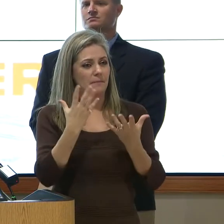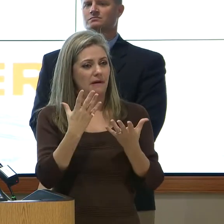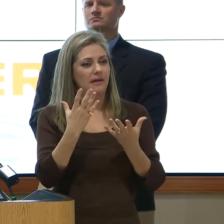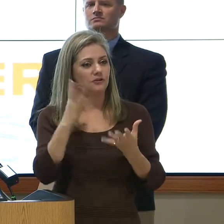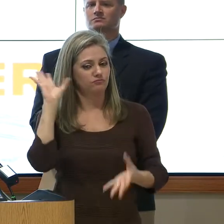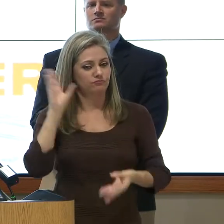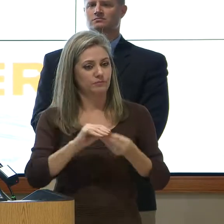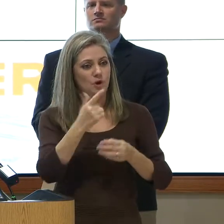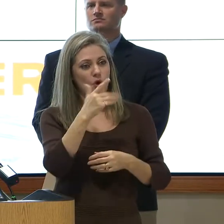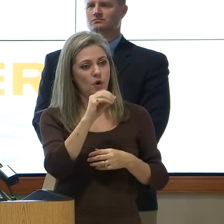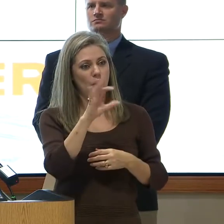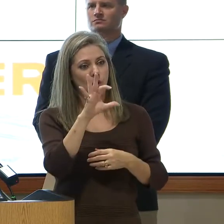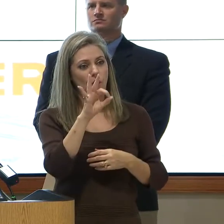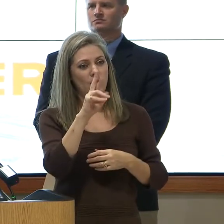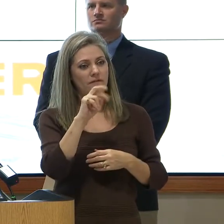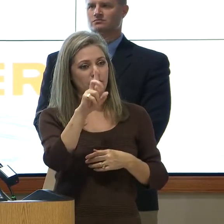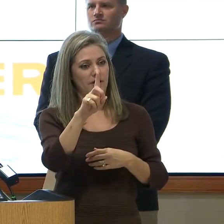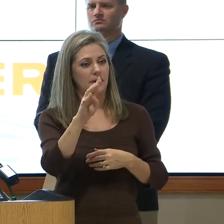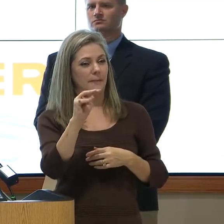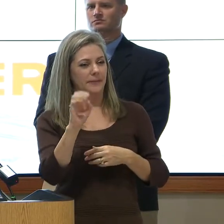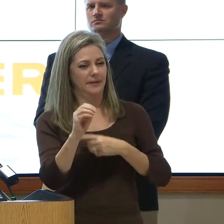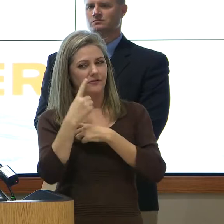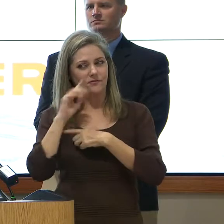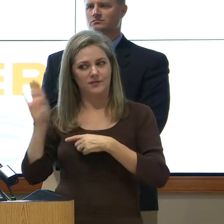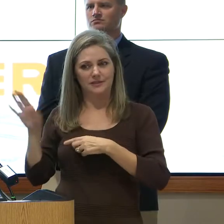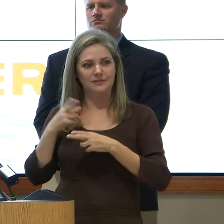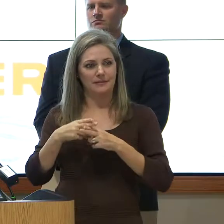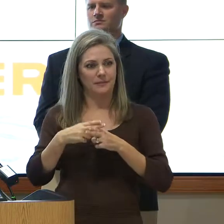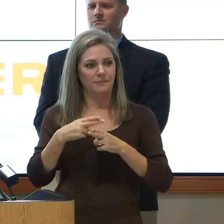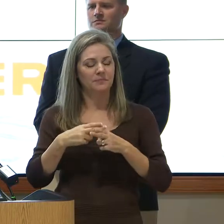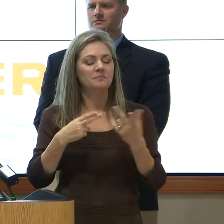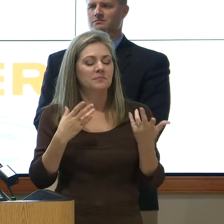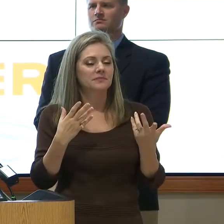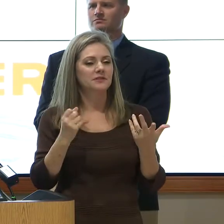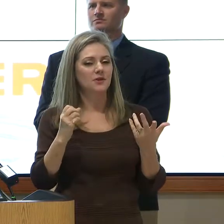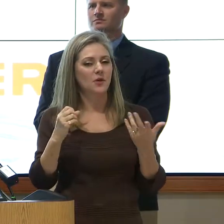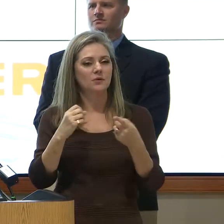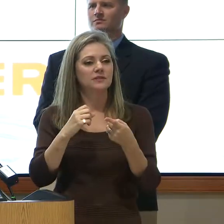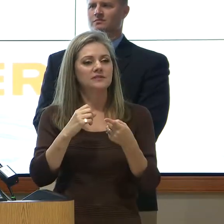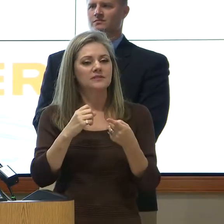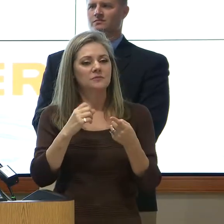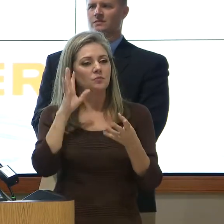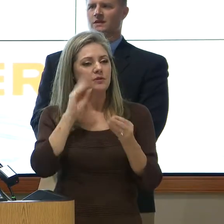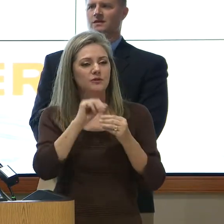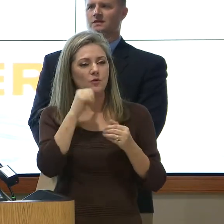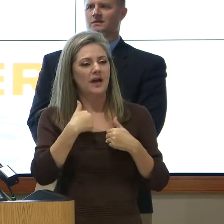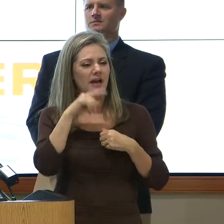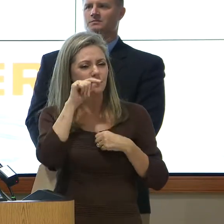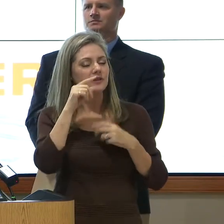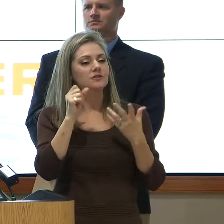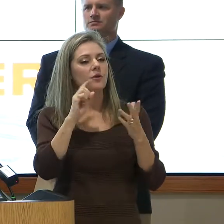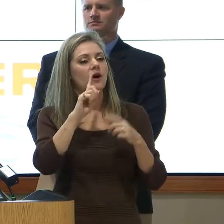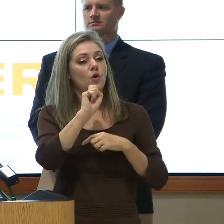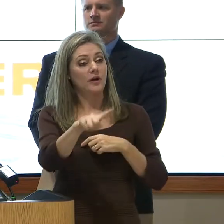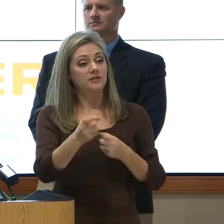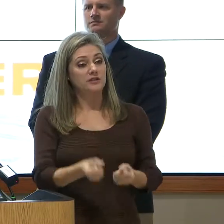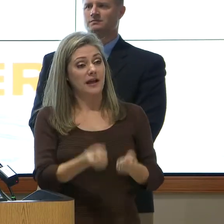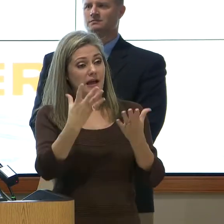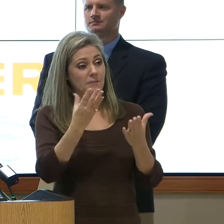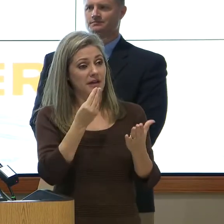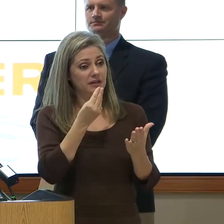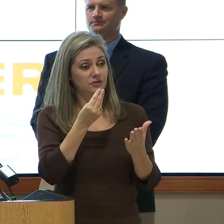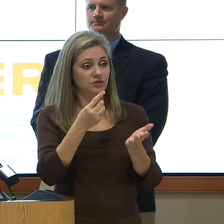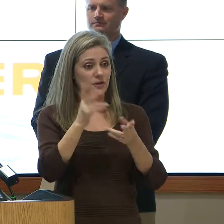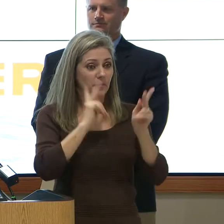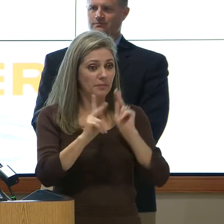and not to pretend we don't have Twitter and tell us where you're. So the question was how much was in the fund